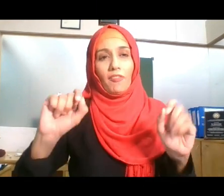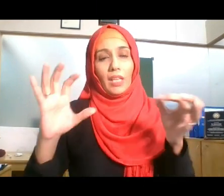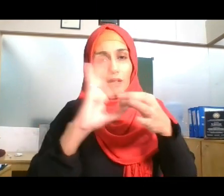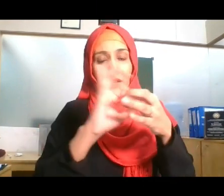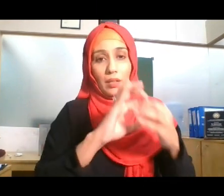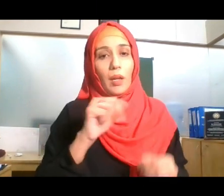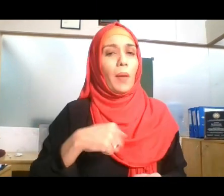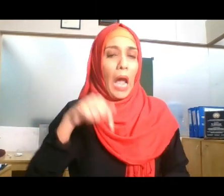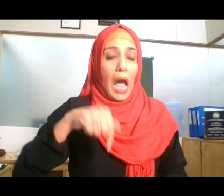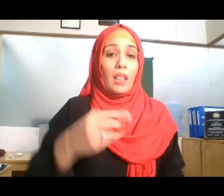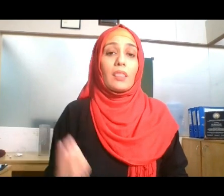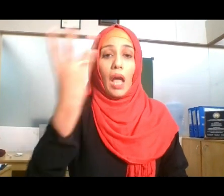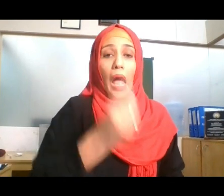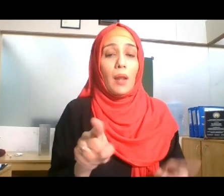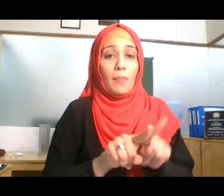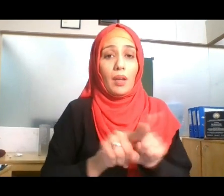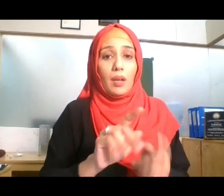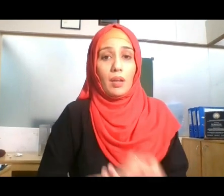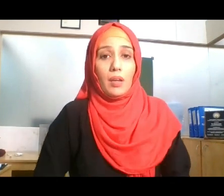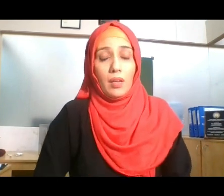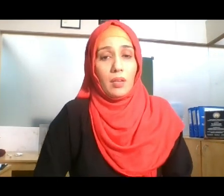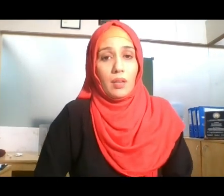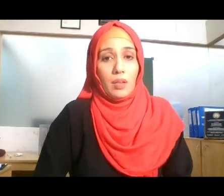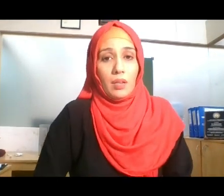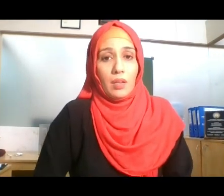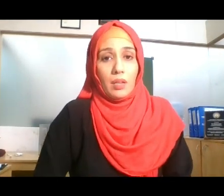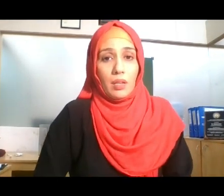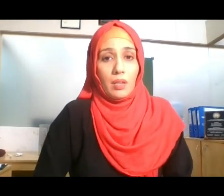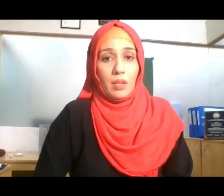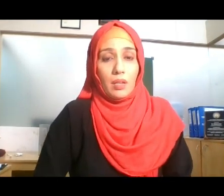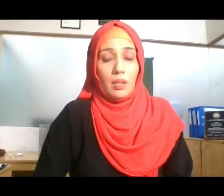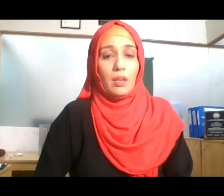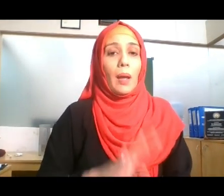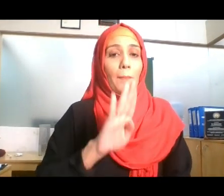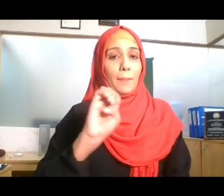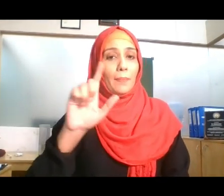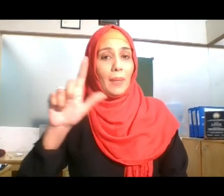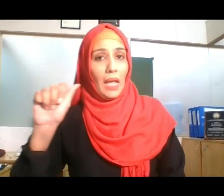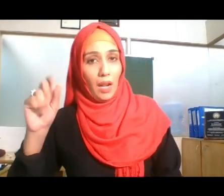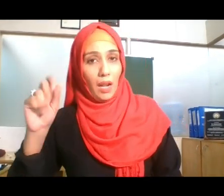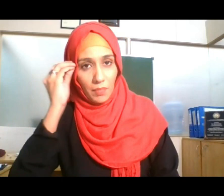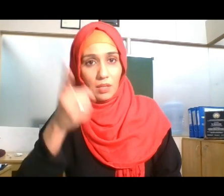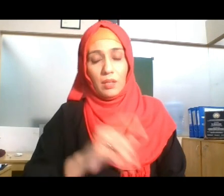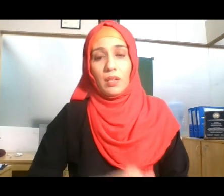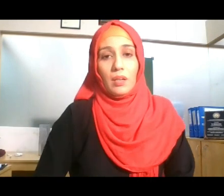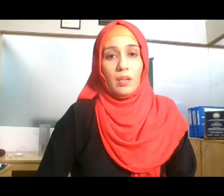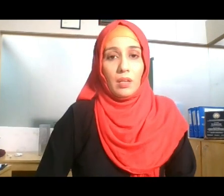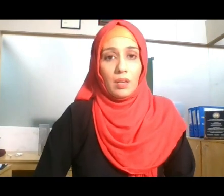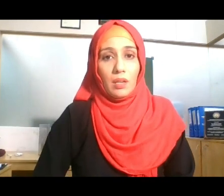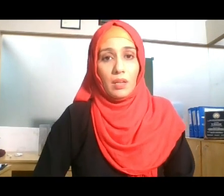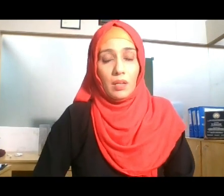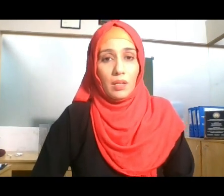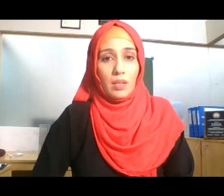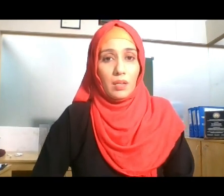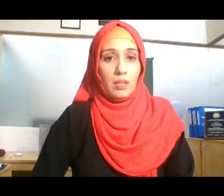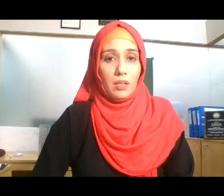for example, something that Umair and Bela both touched upon, was the serious need